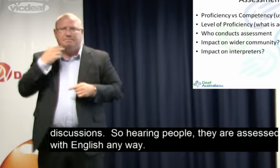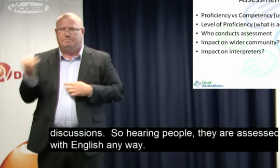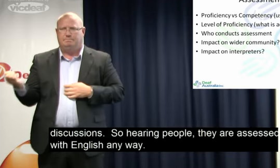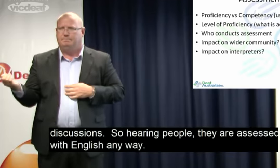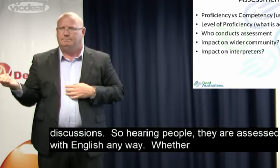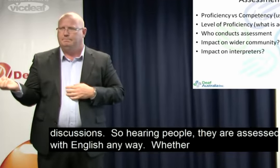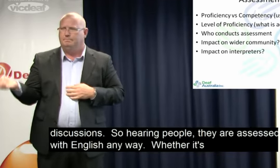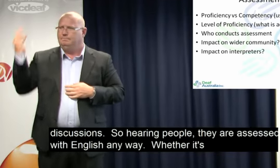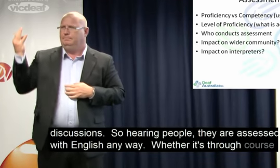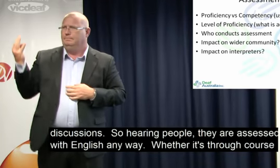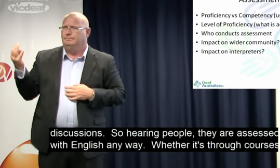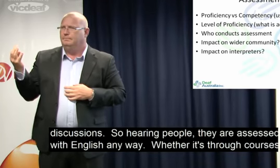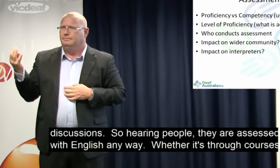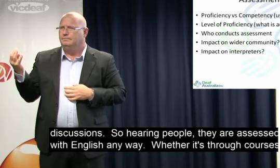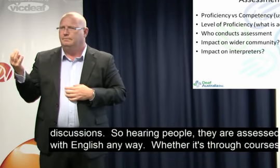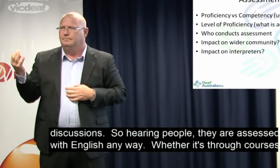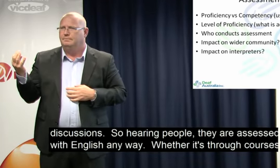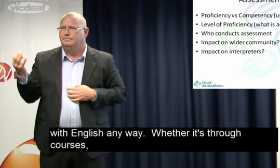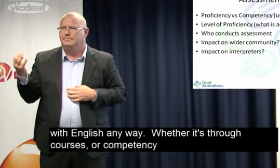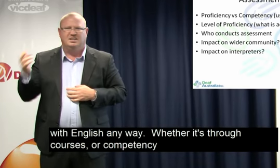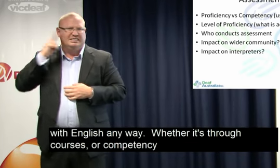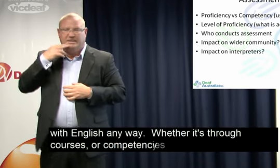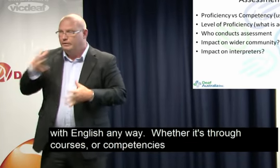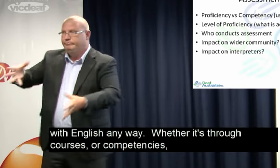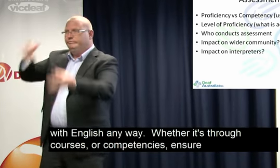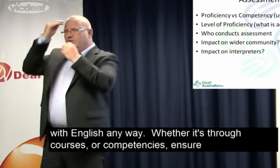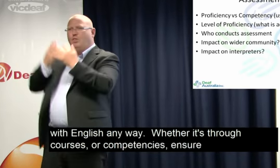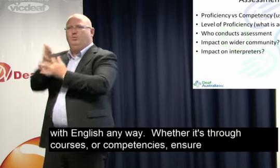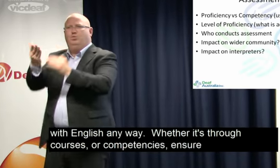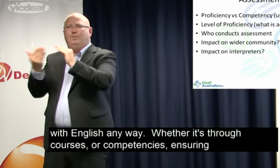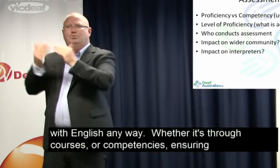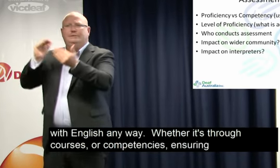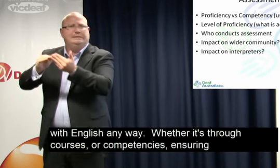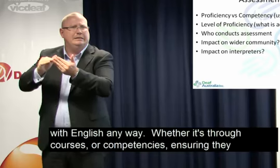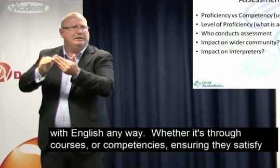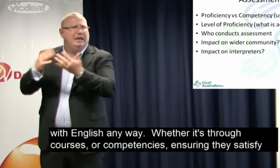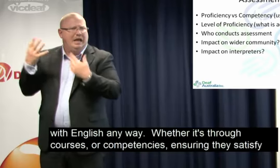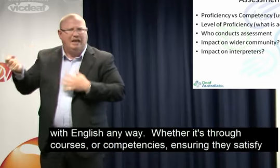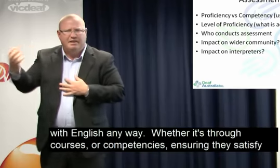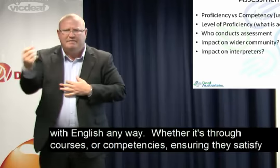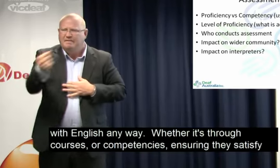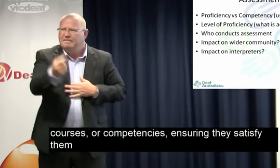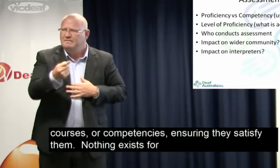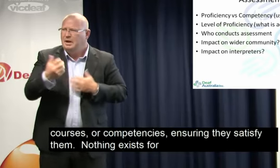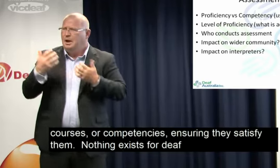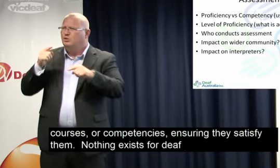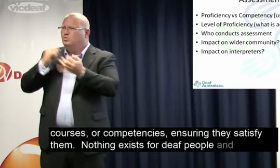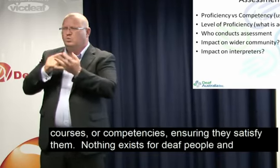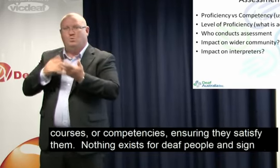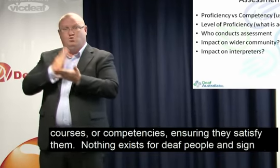they satisfy those competencies. Nothing actually exists for deaf people and signing people at the moment. They acquire the sign language through the community. We